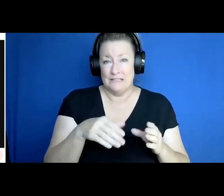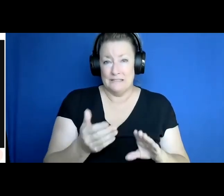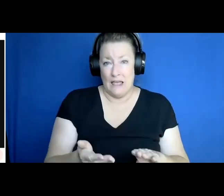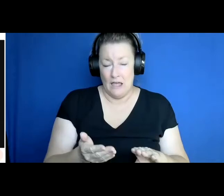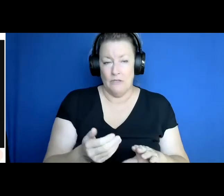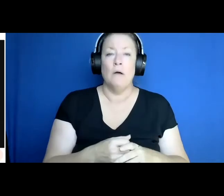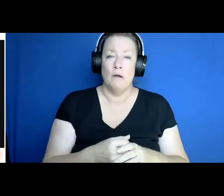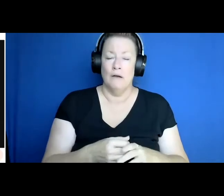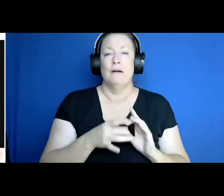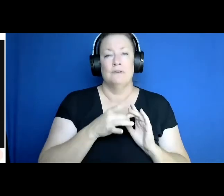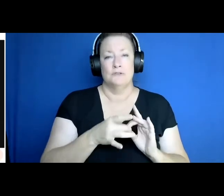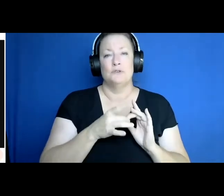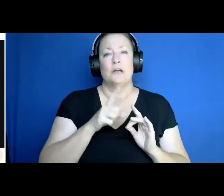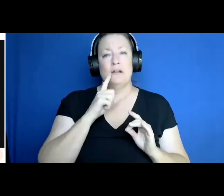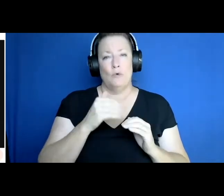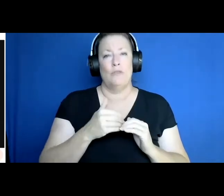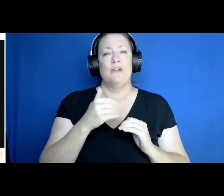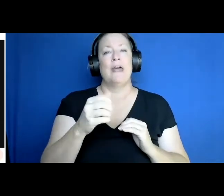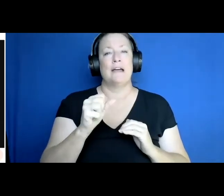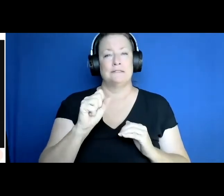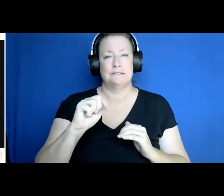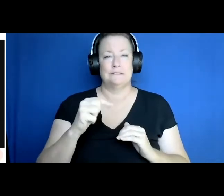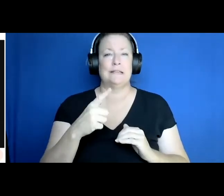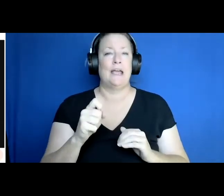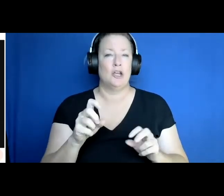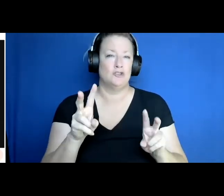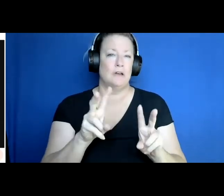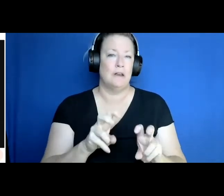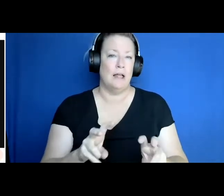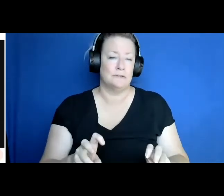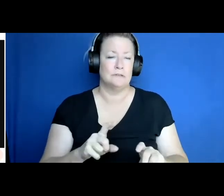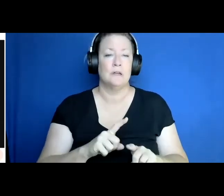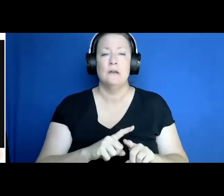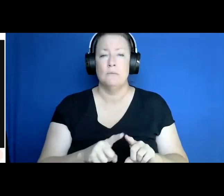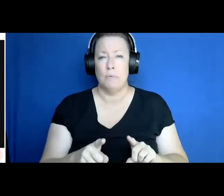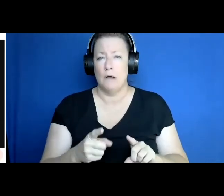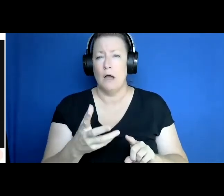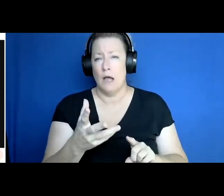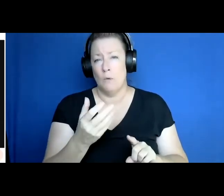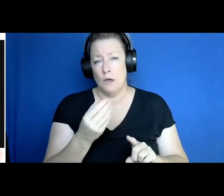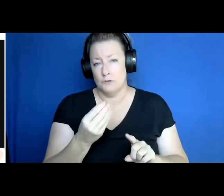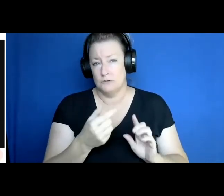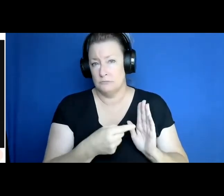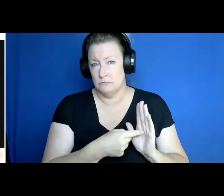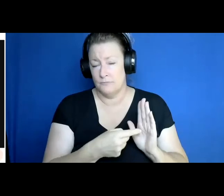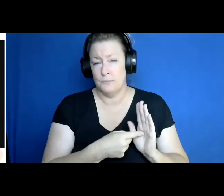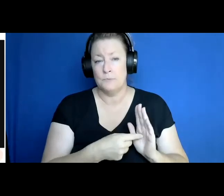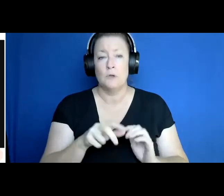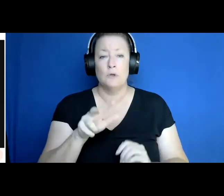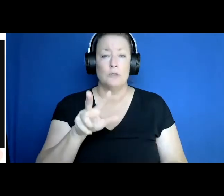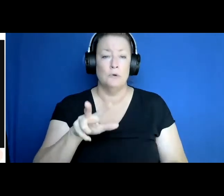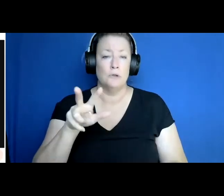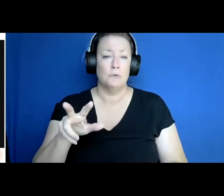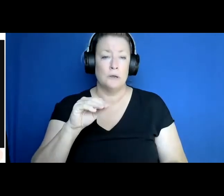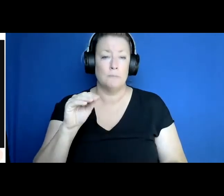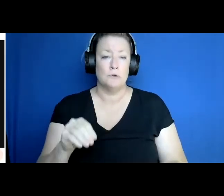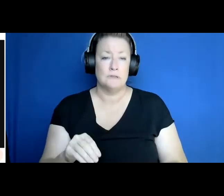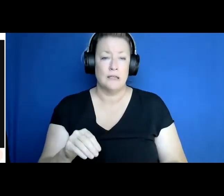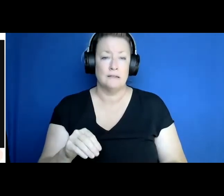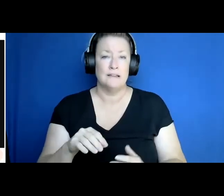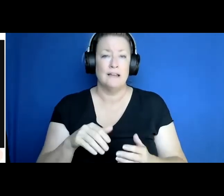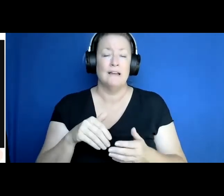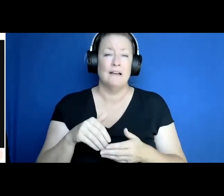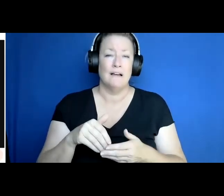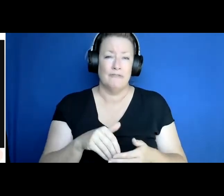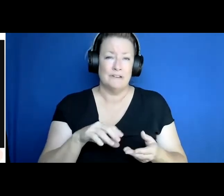the next stage in analyses. But I do want to note that 33% of excess deaths attributed